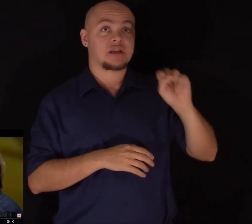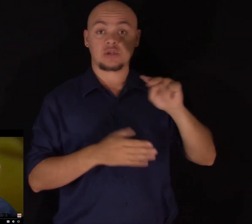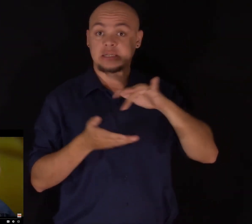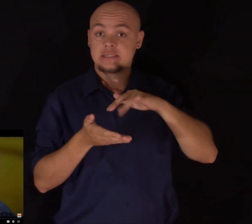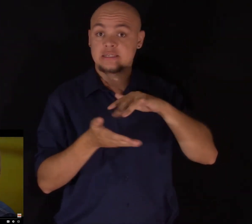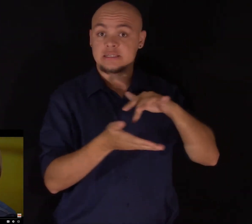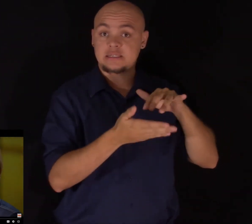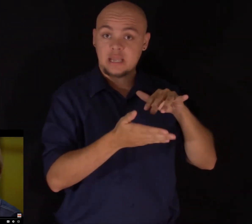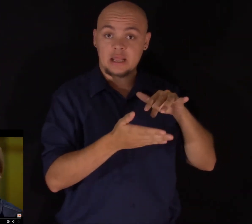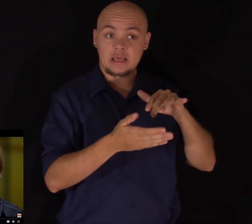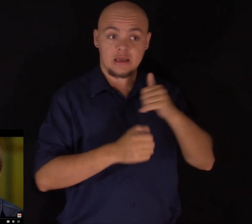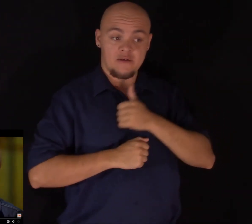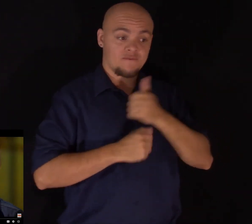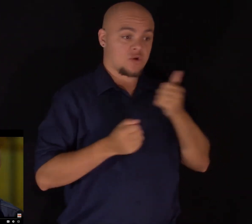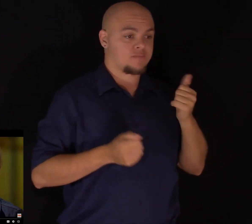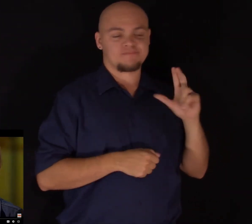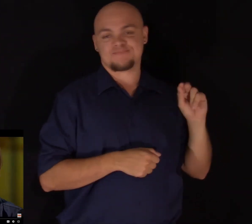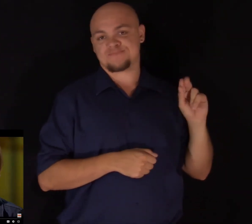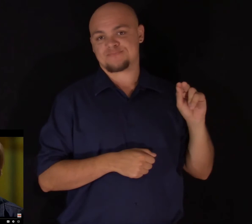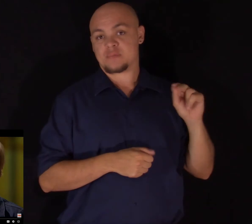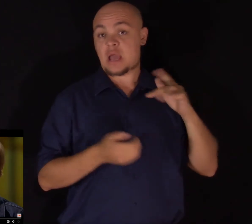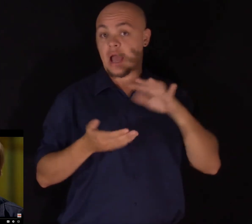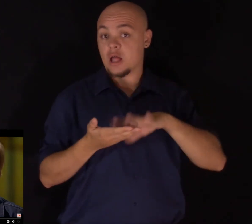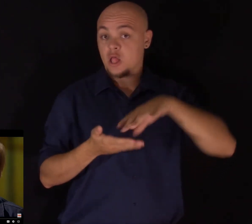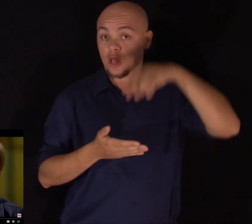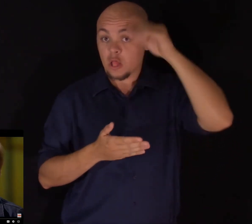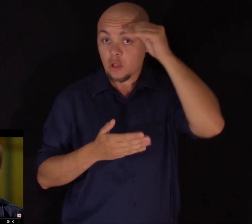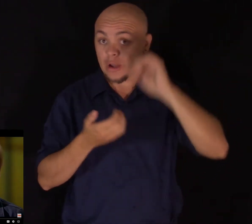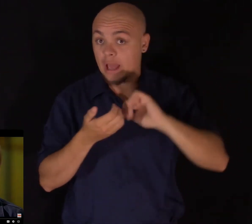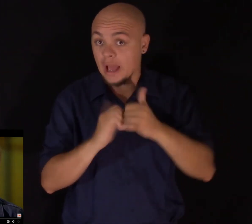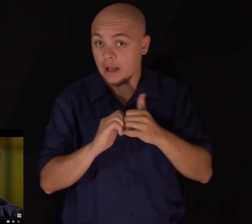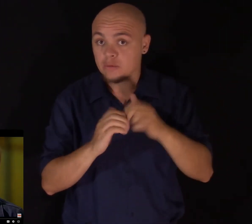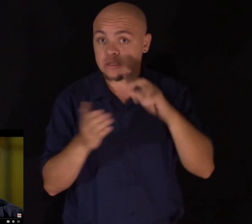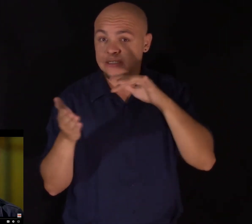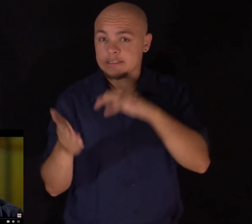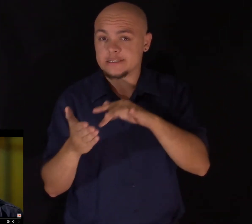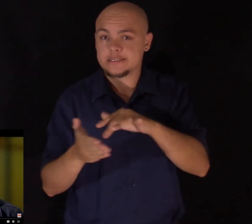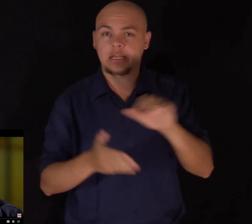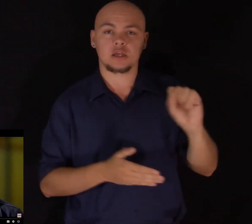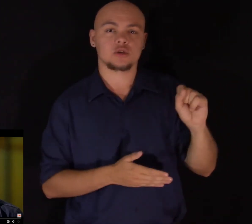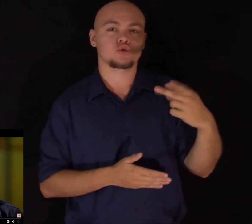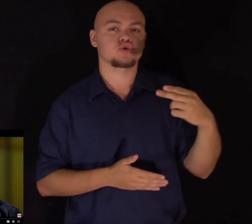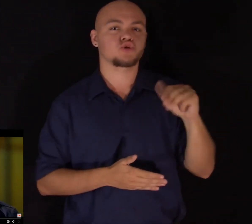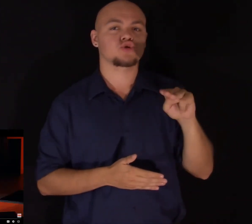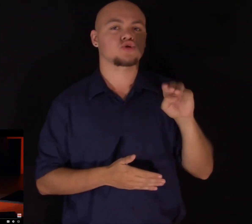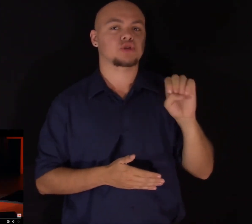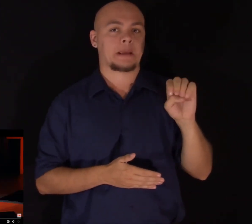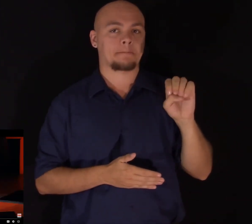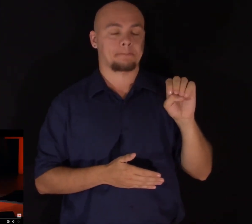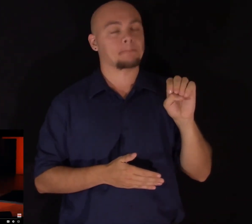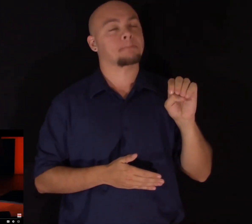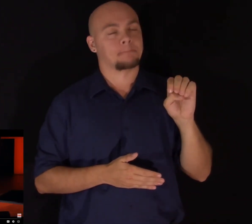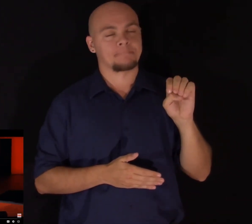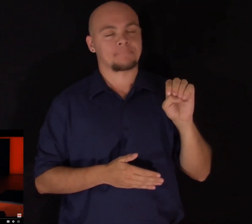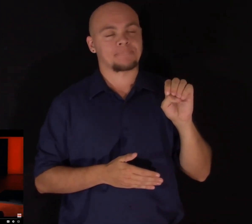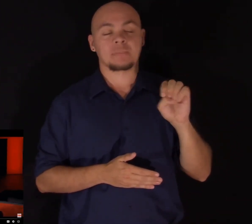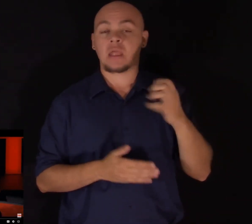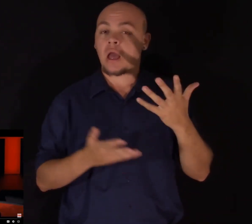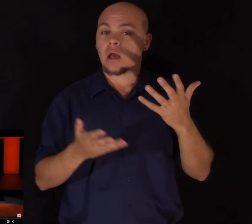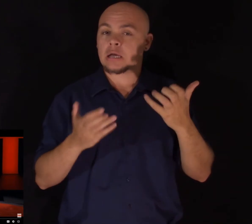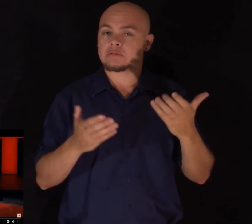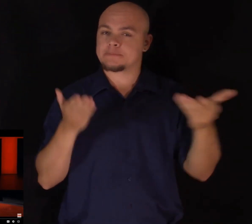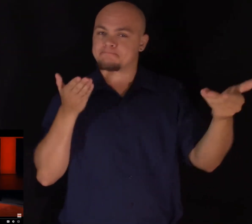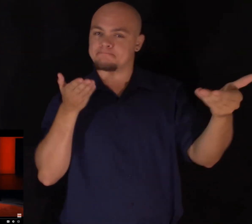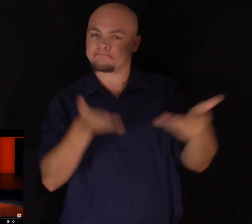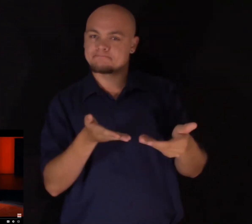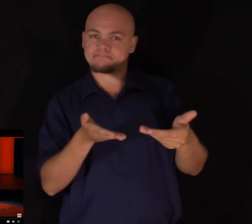studying vulnerability. I learned about these things from studying shame. And so I want to walk you in